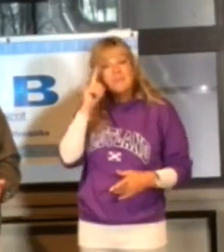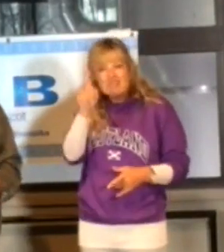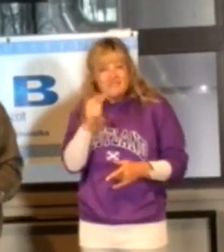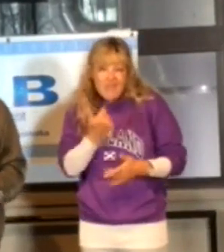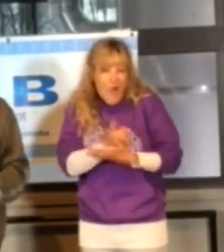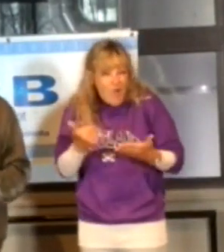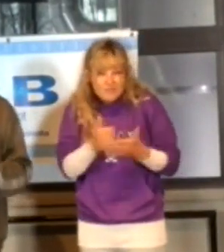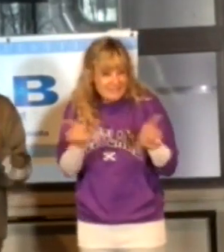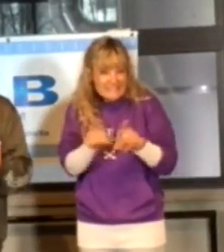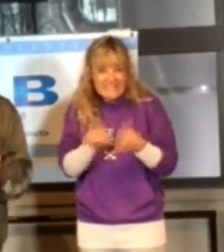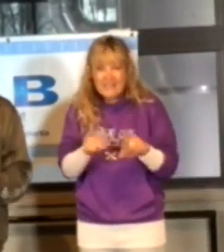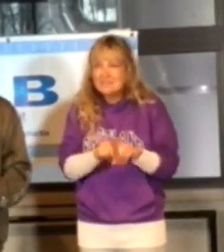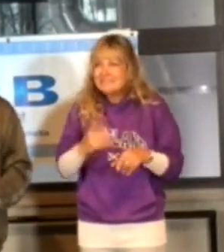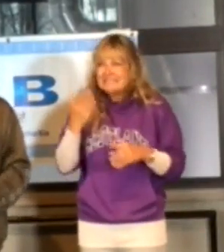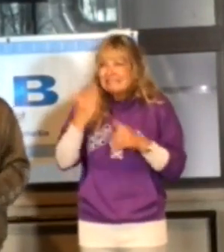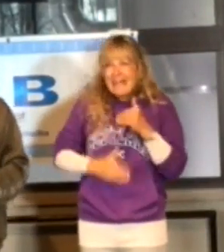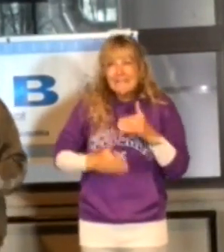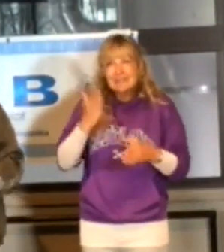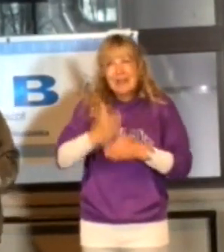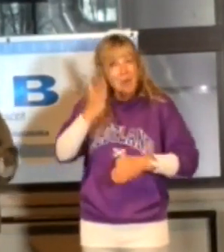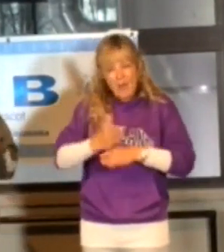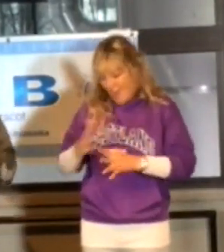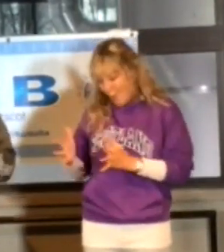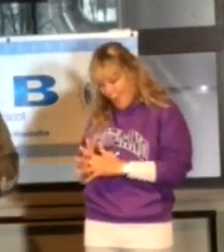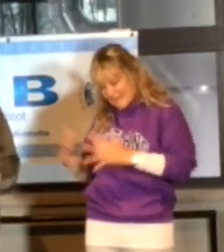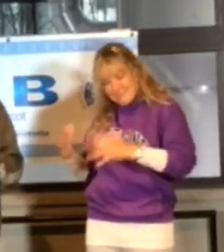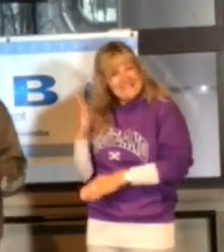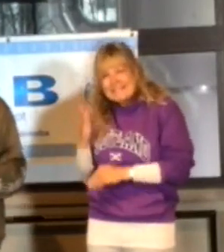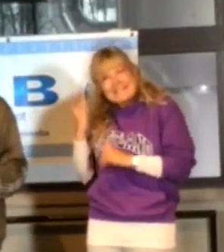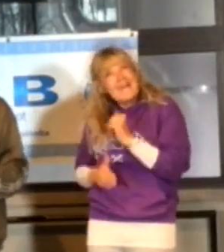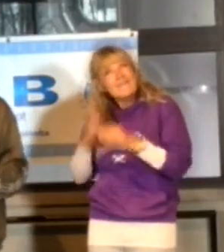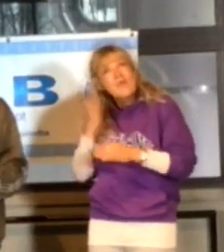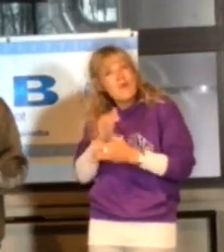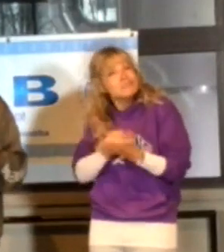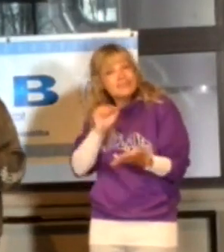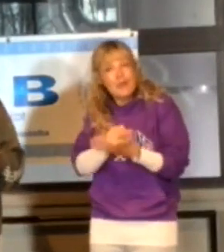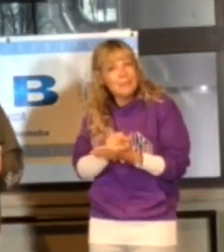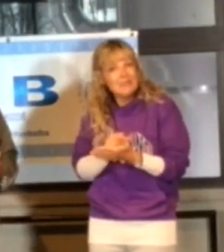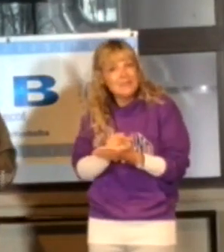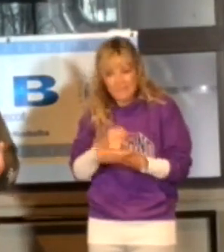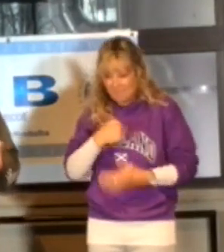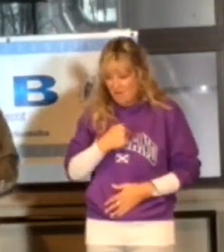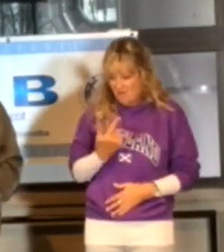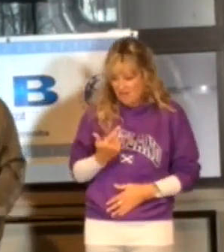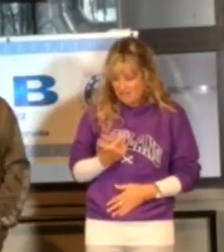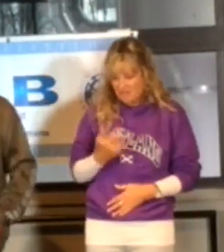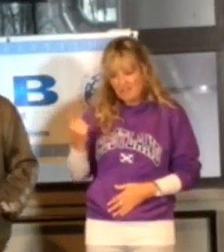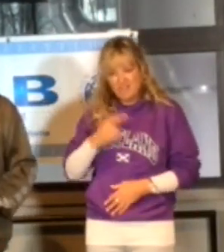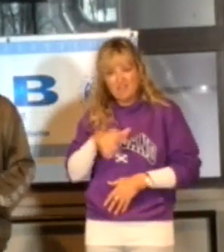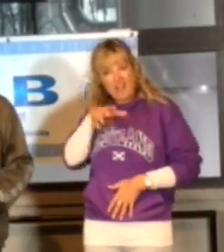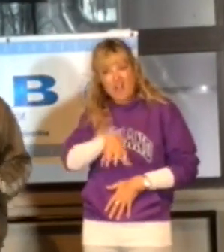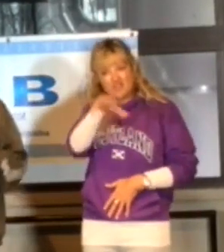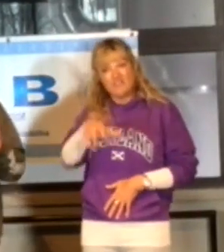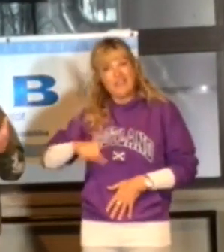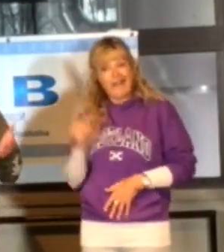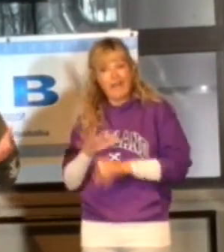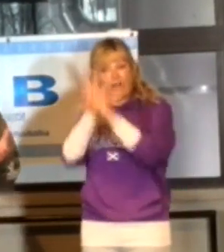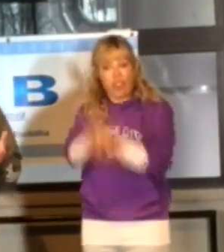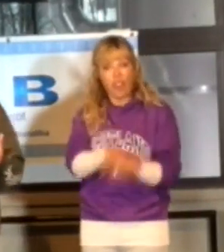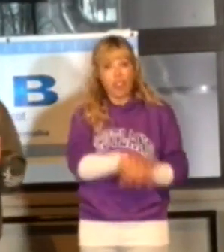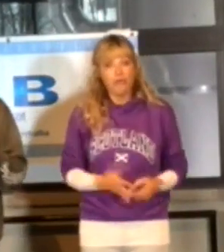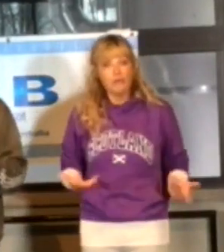course. It's never really worked. Westminster has never really worked for us countries, colonised countries. But if you want an